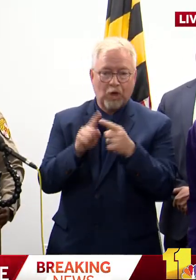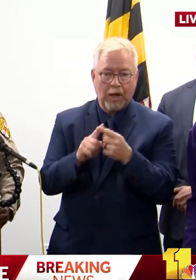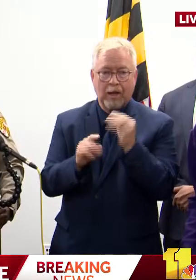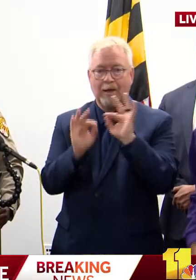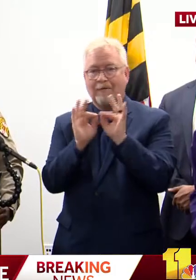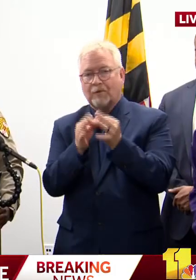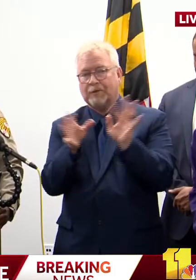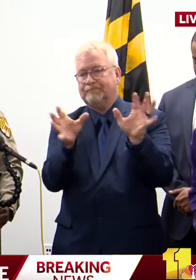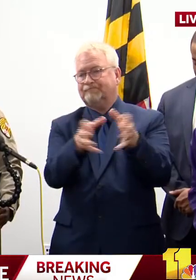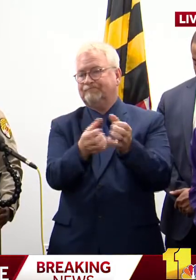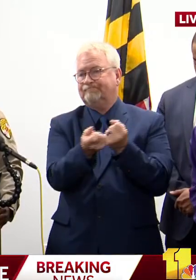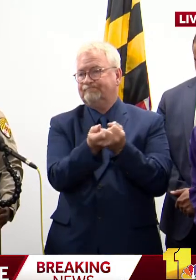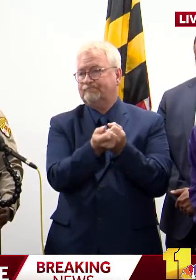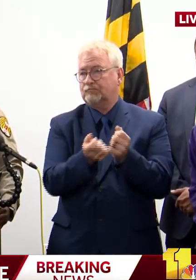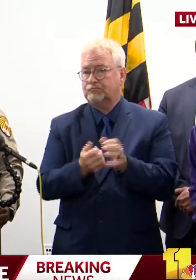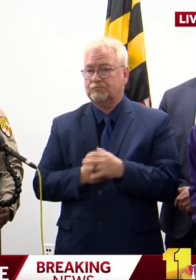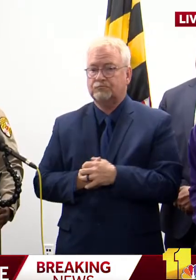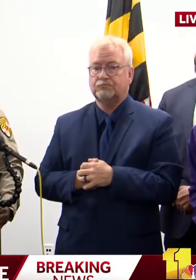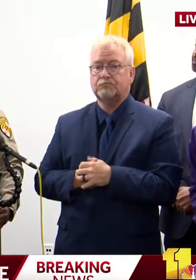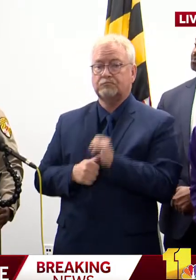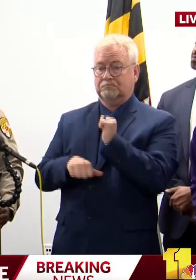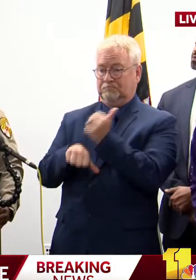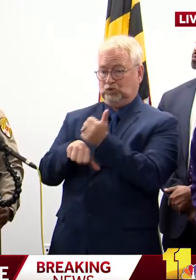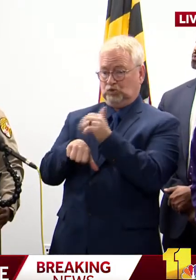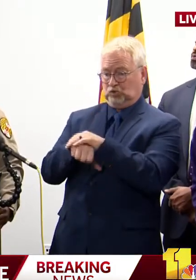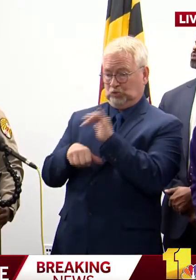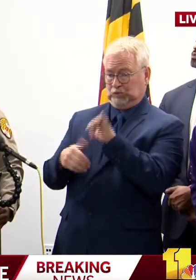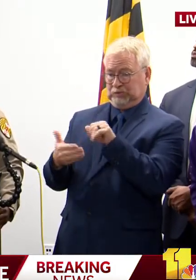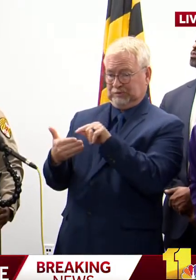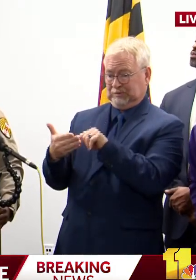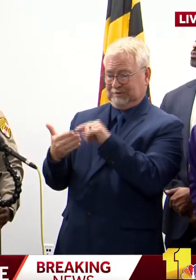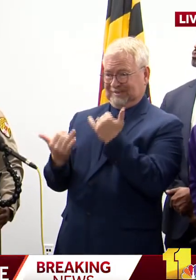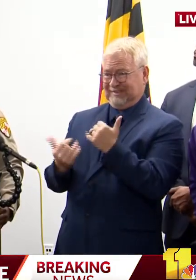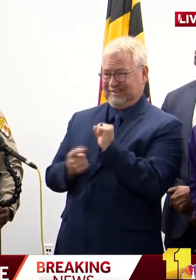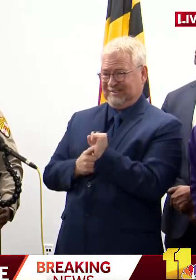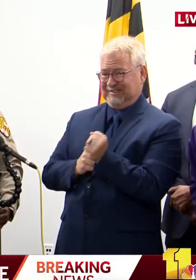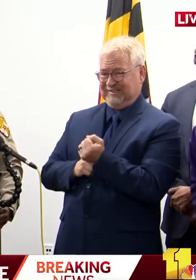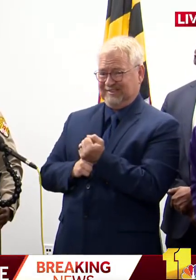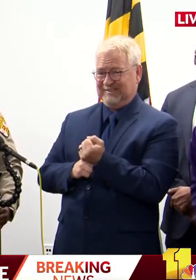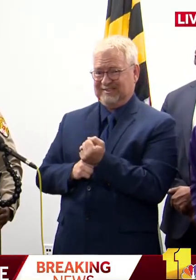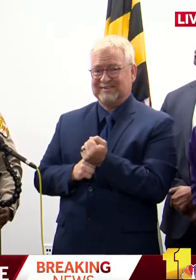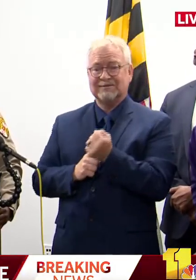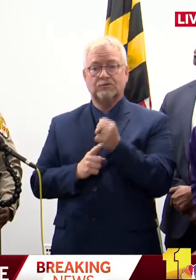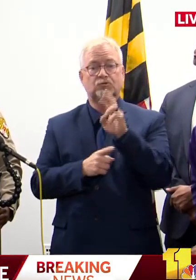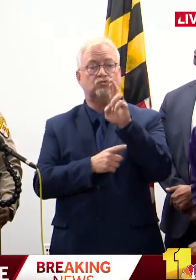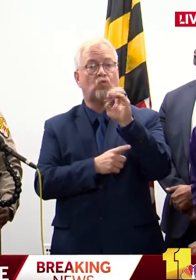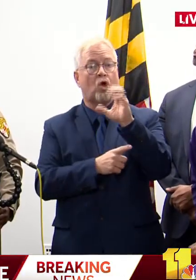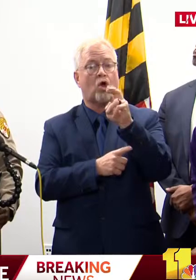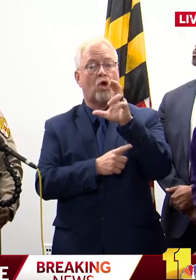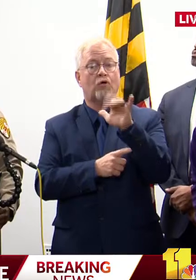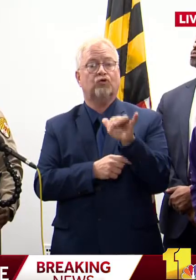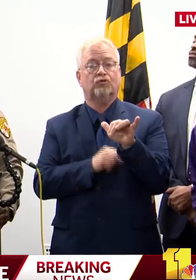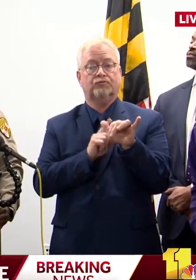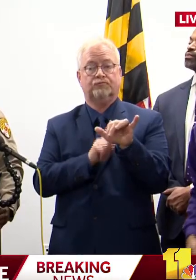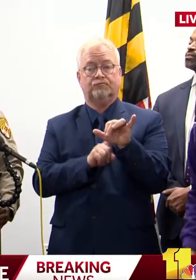At this point, based upon the conditions, we're now moving from a recovery mode to a salvage